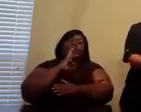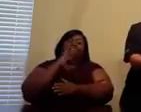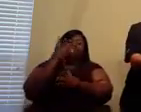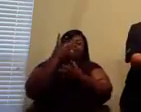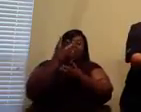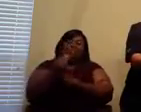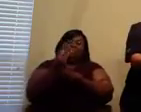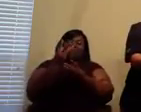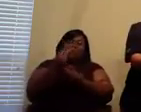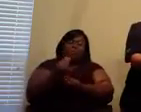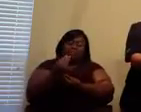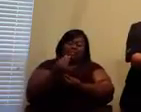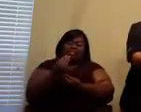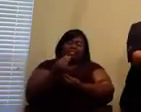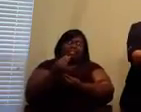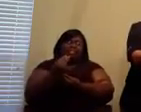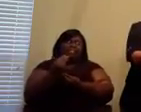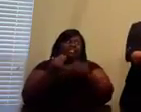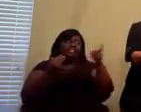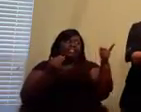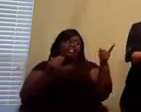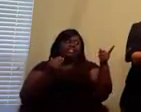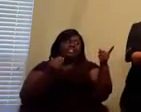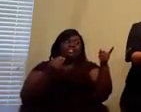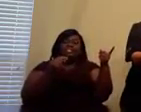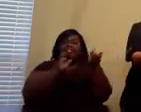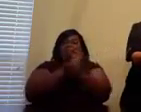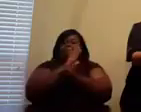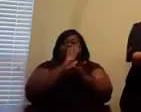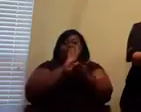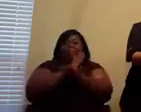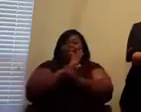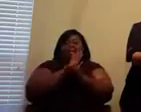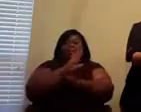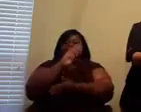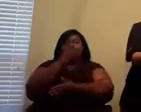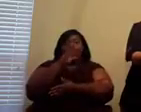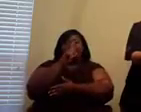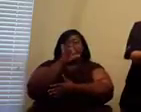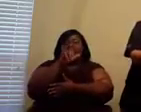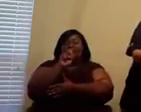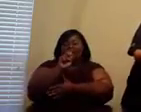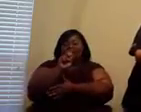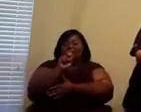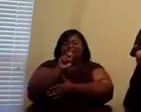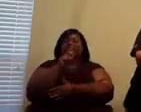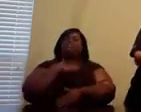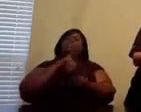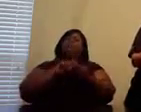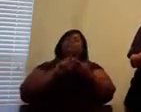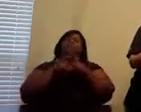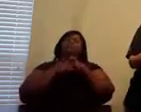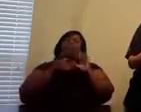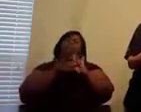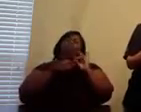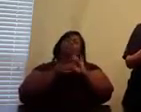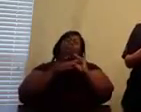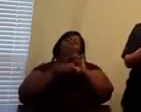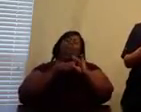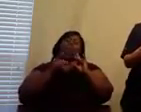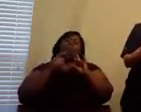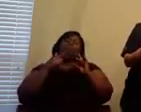absorbency strip that's in here is nothing but paper and blue dye. A friend of mine said that she tried to have